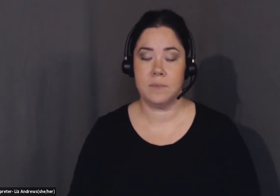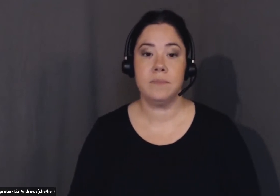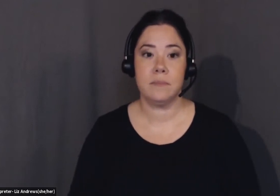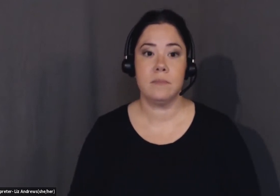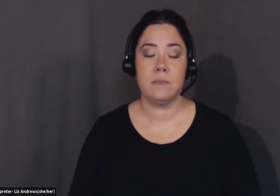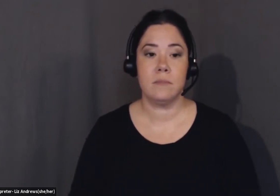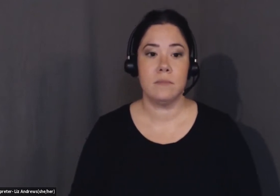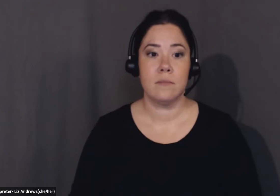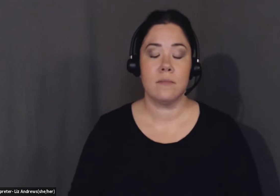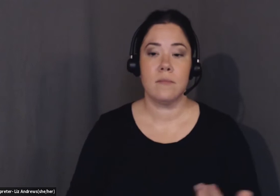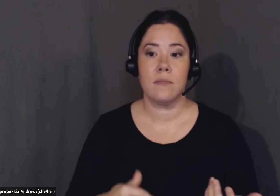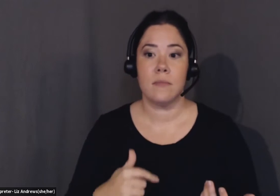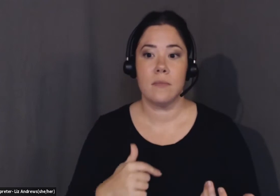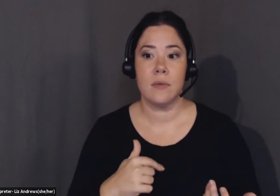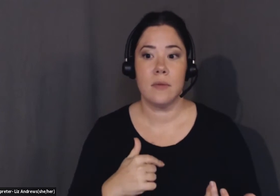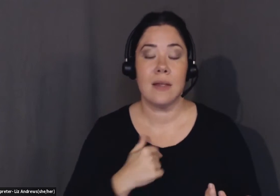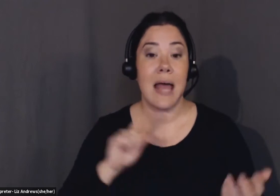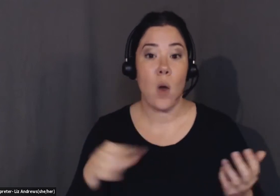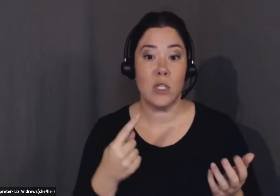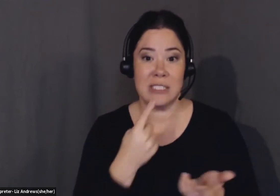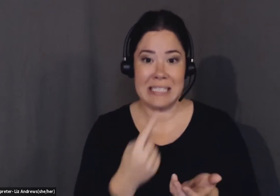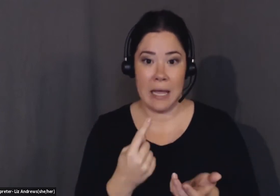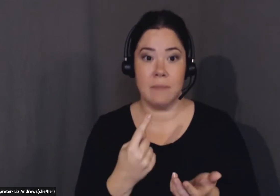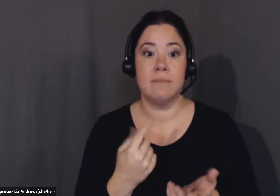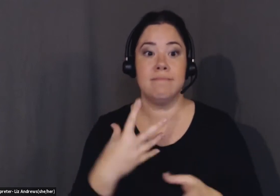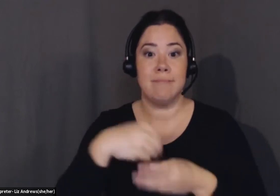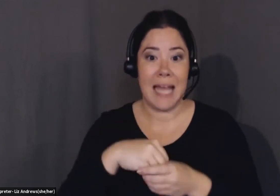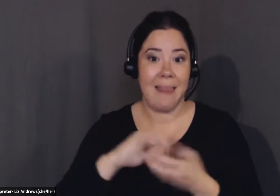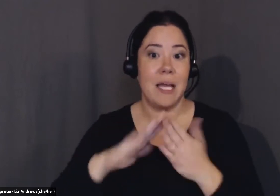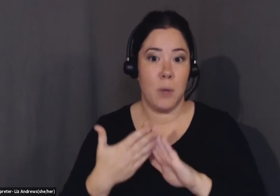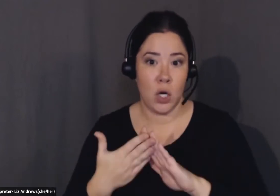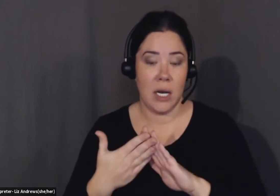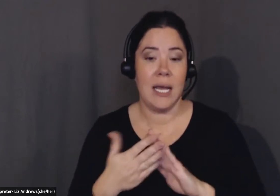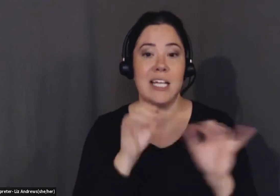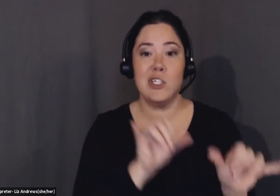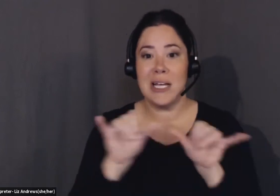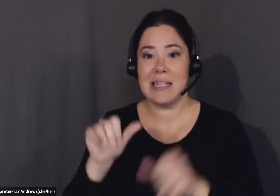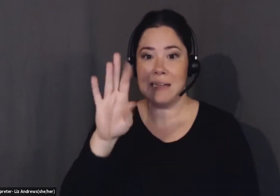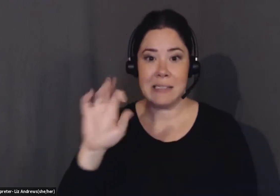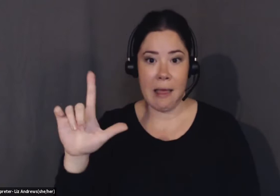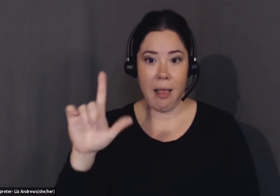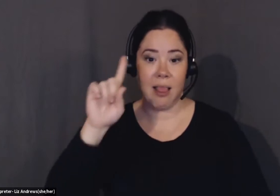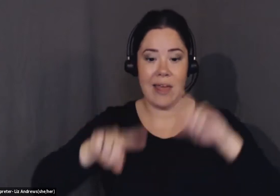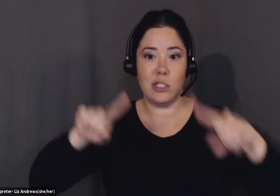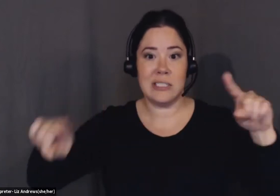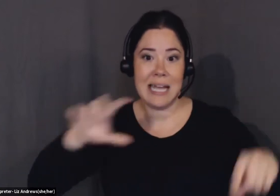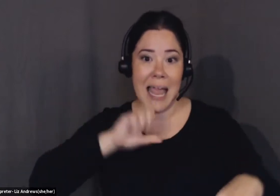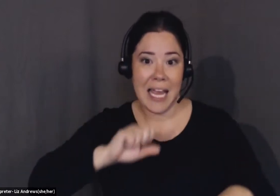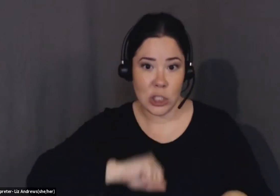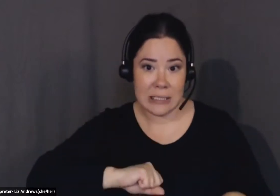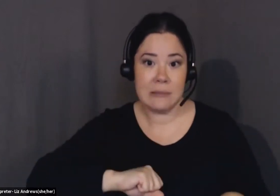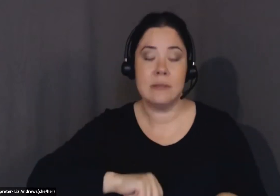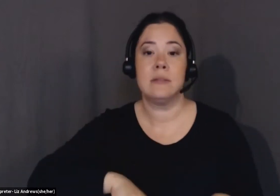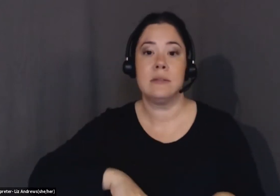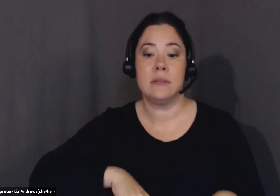I was just gonna say that in the community, they're just like in a SIL, they're all ages and everything. Ages